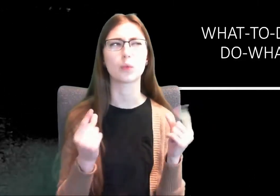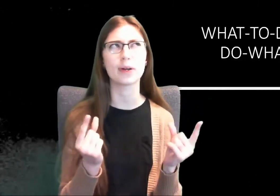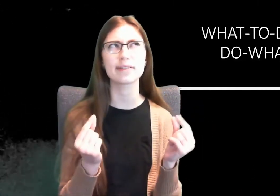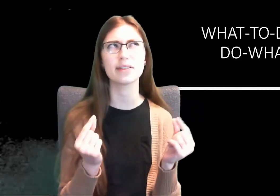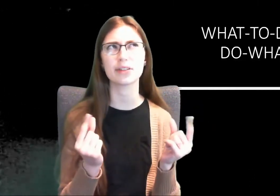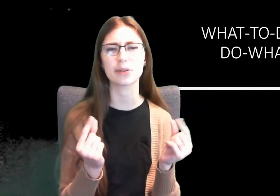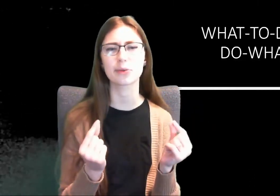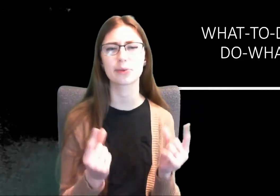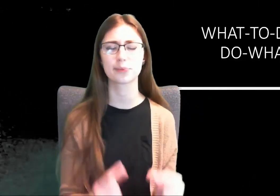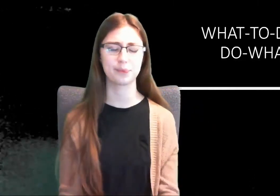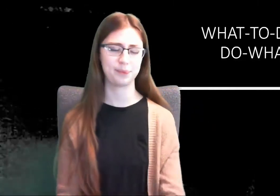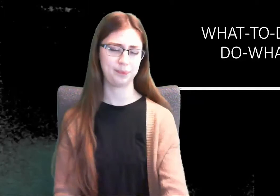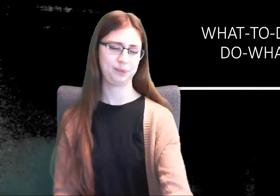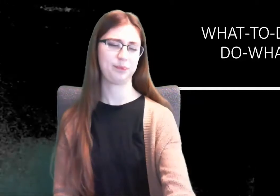What to do?